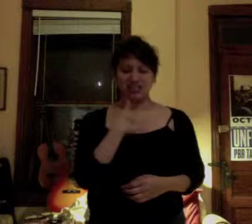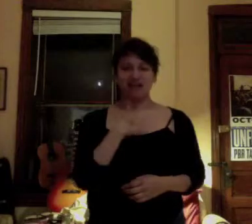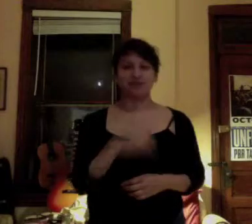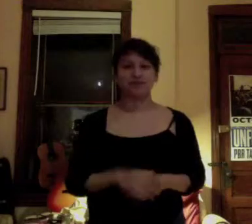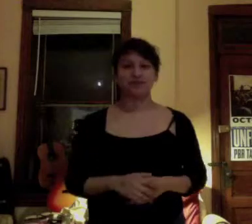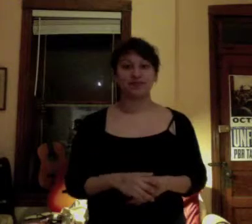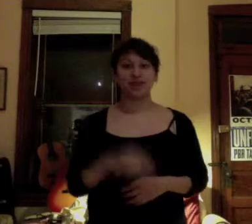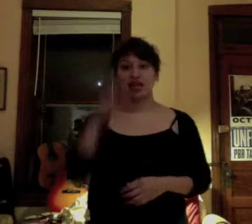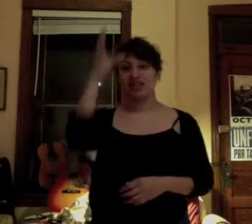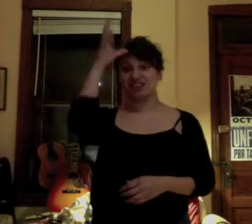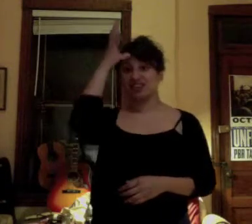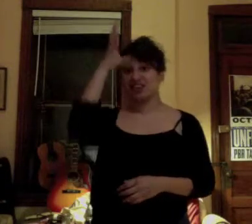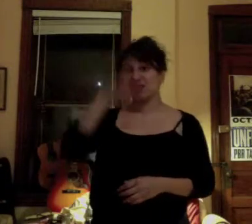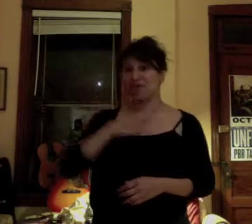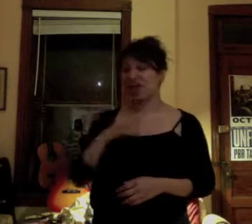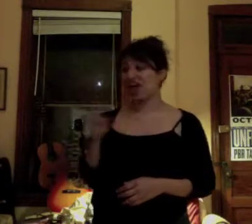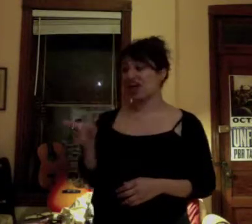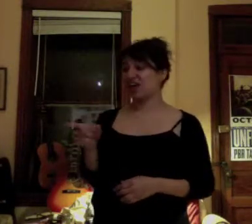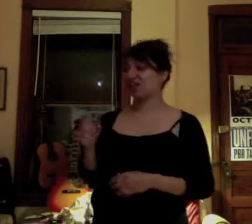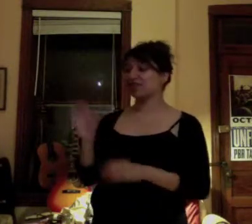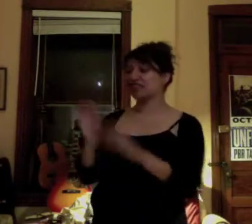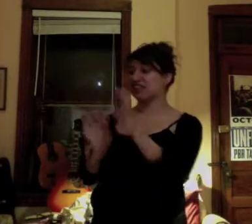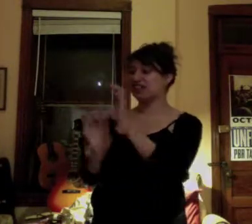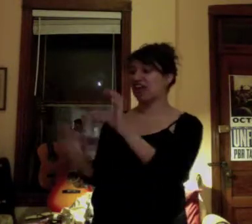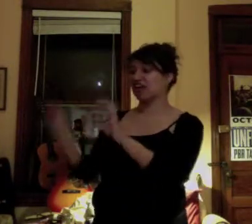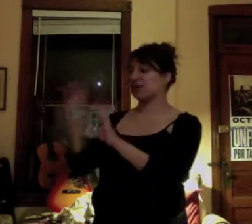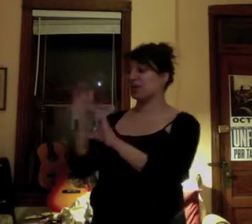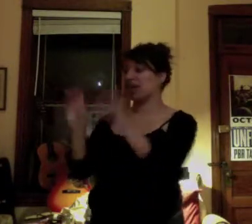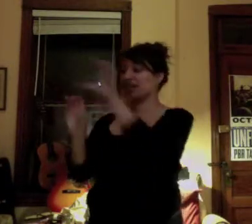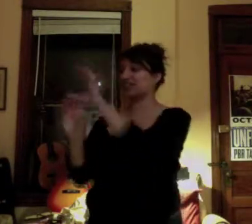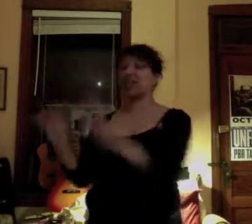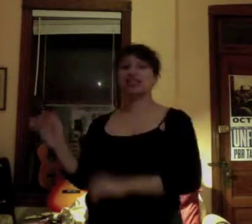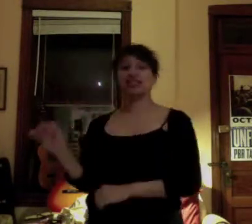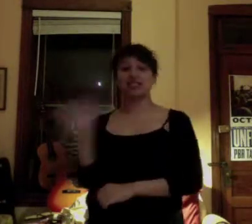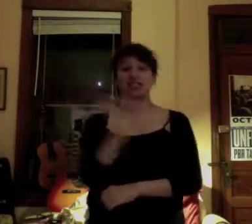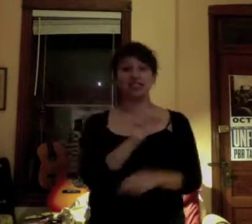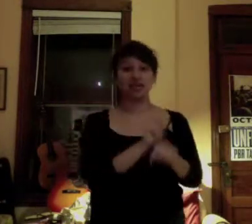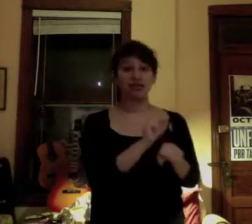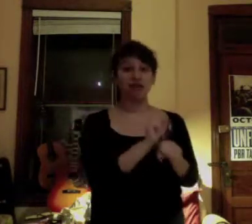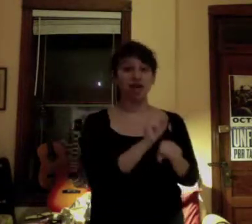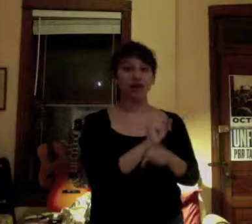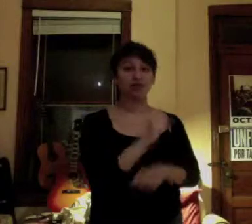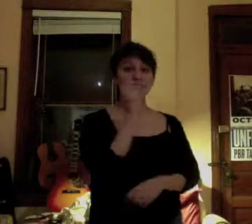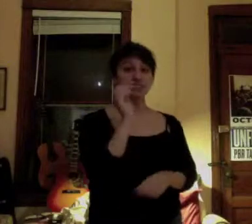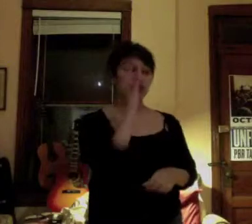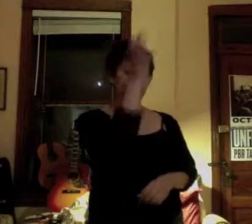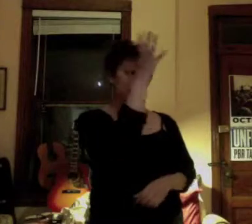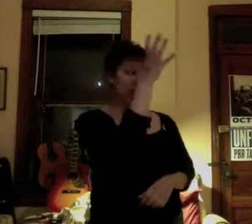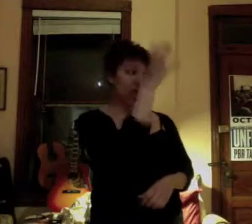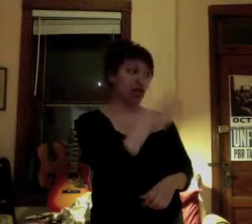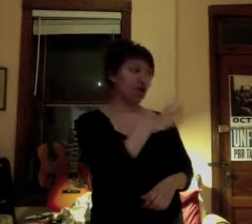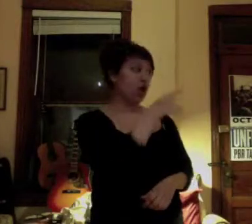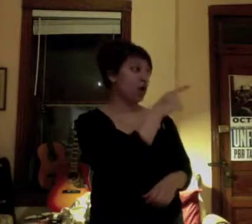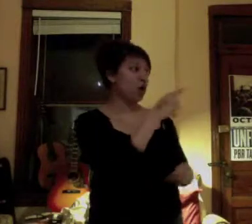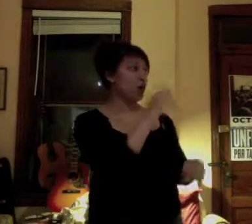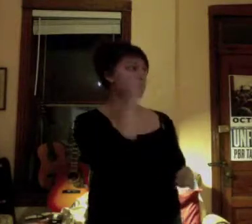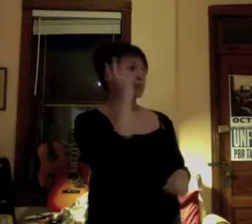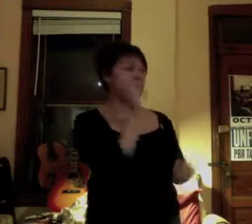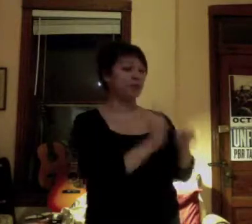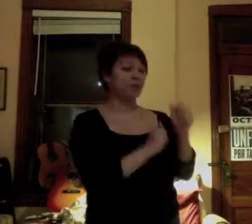man who is building a beautiful cathedral. But his inner experience was quite different. We do